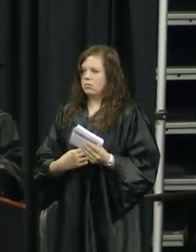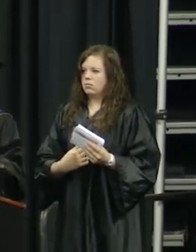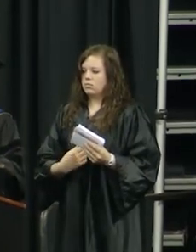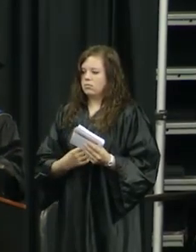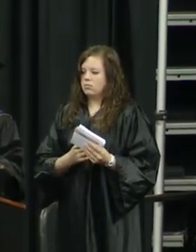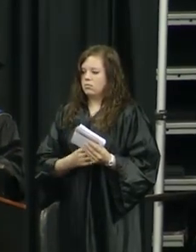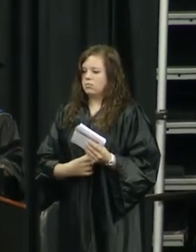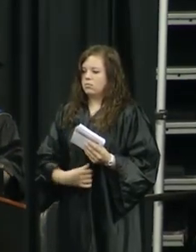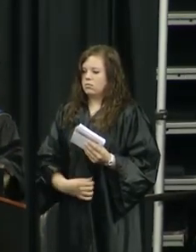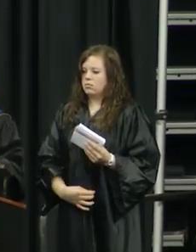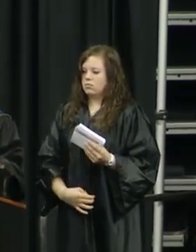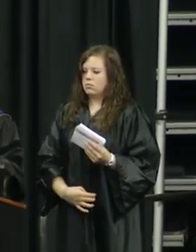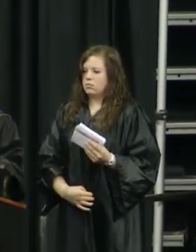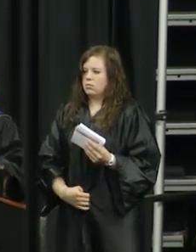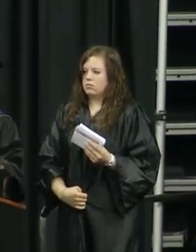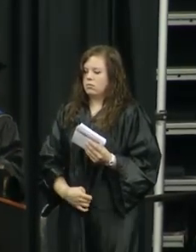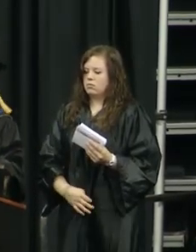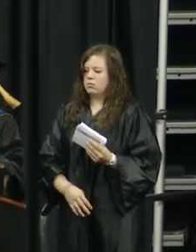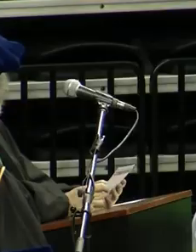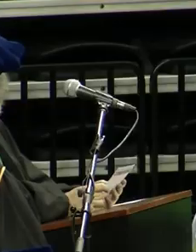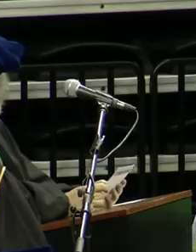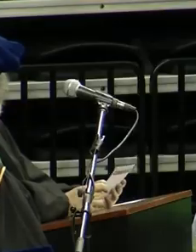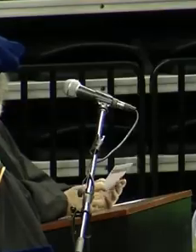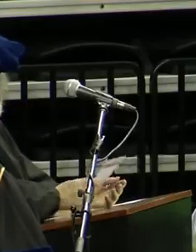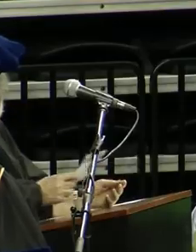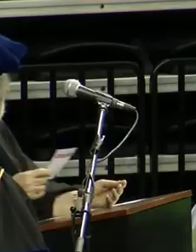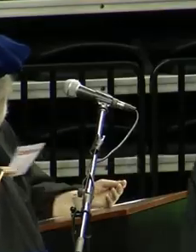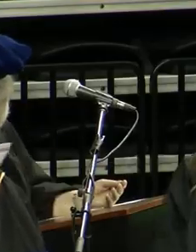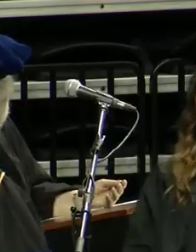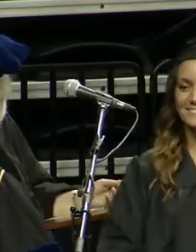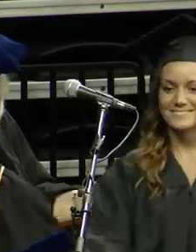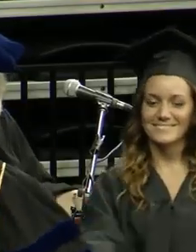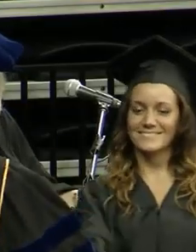Gina. Gina Leshock.